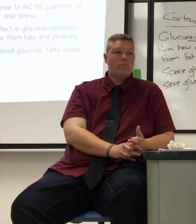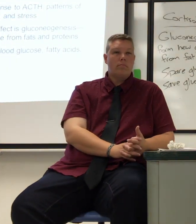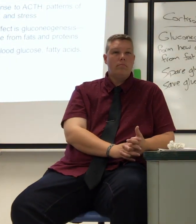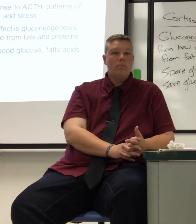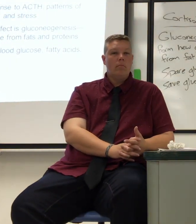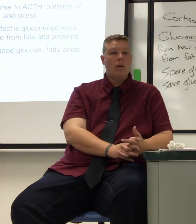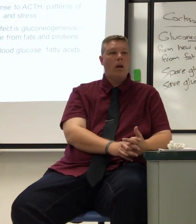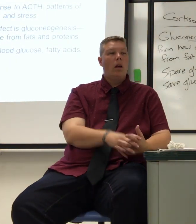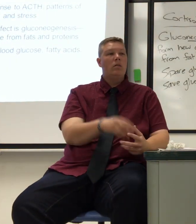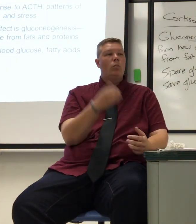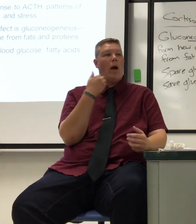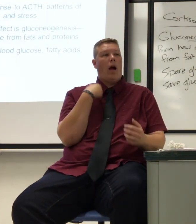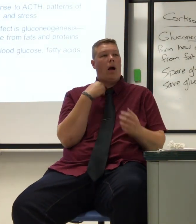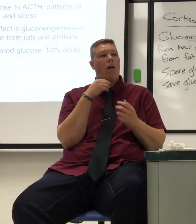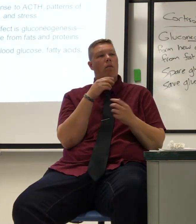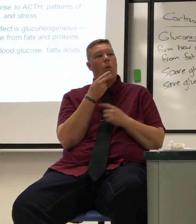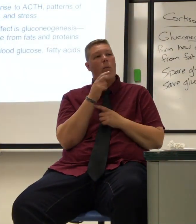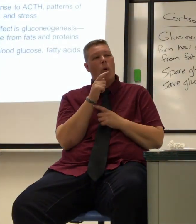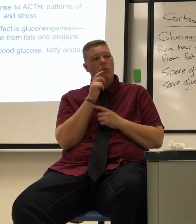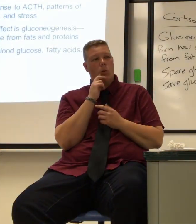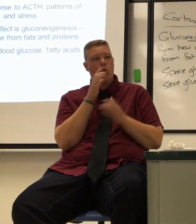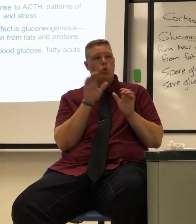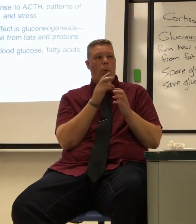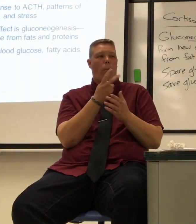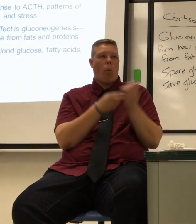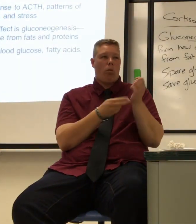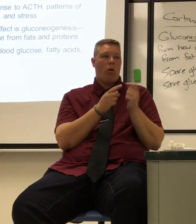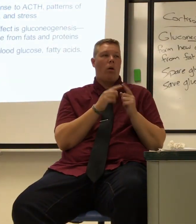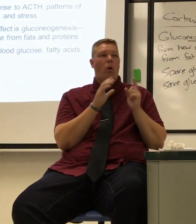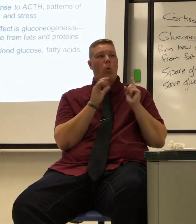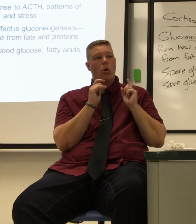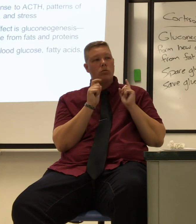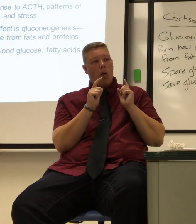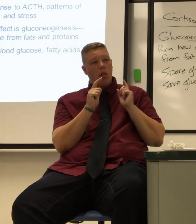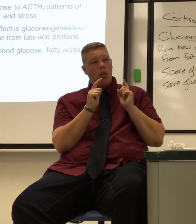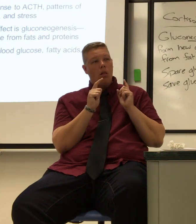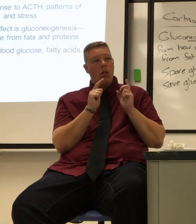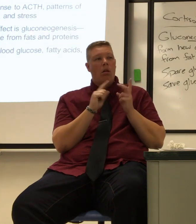So you got hormones that do both. Cortisol, the prime thing,